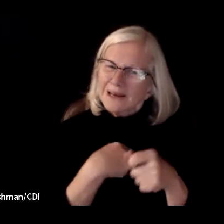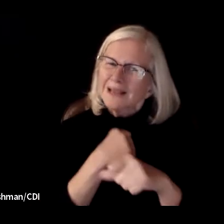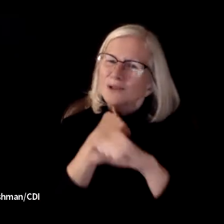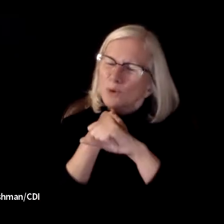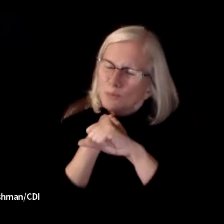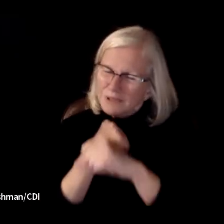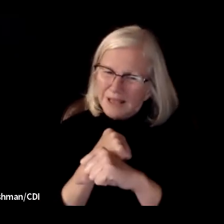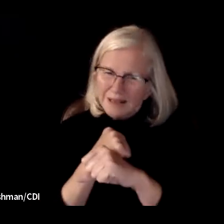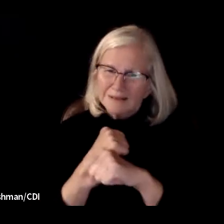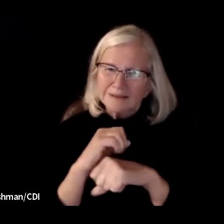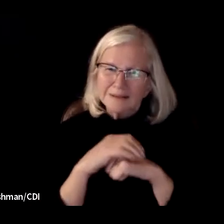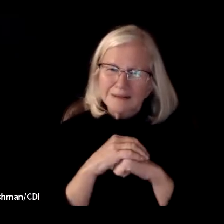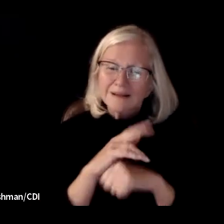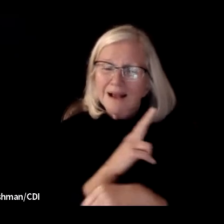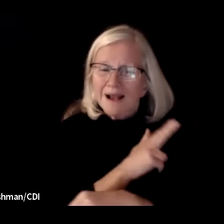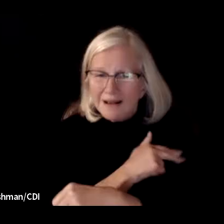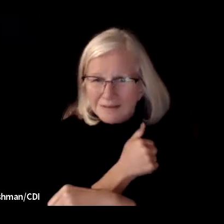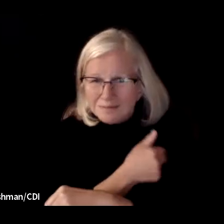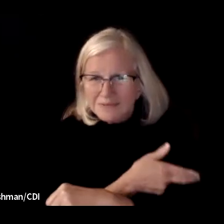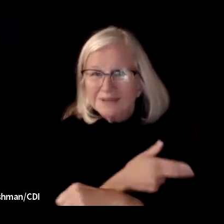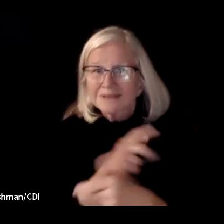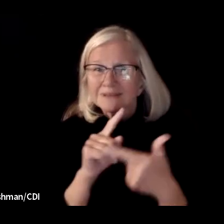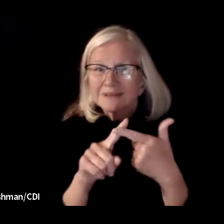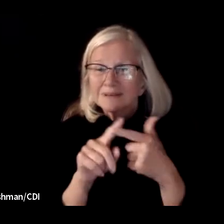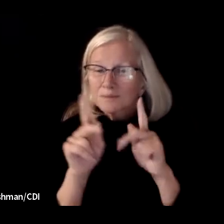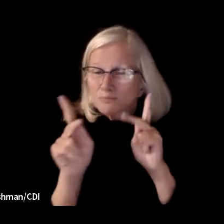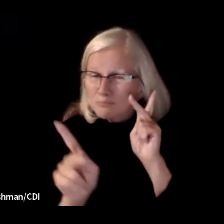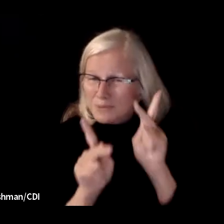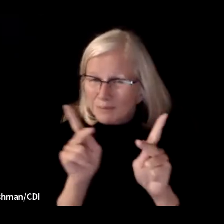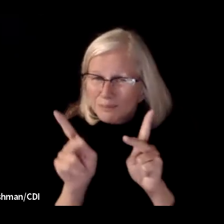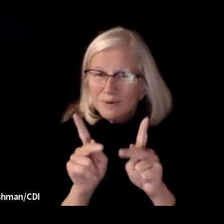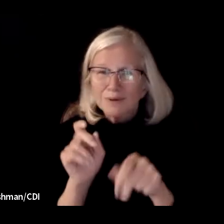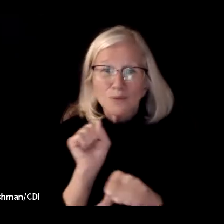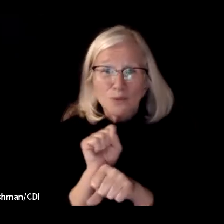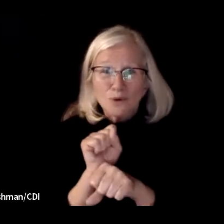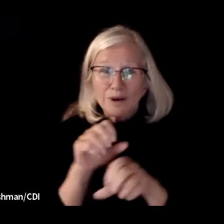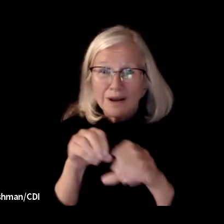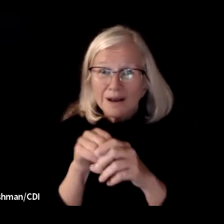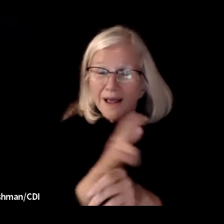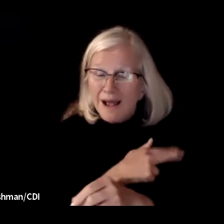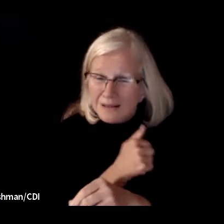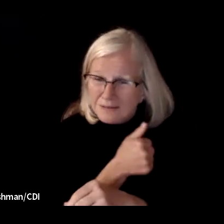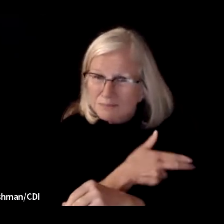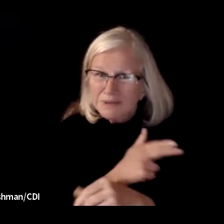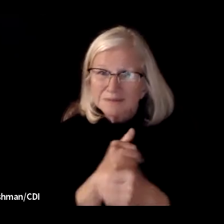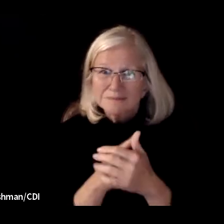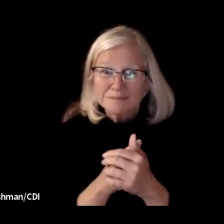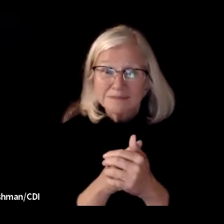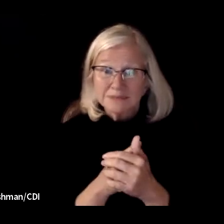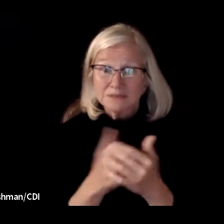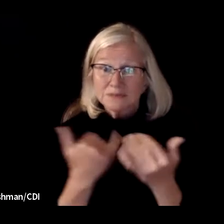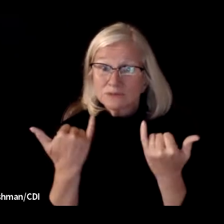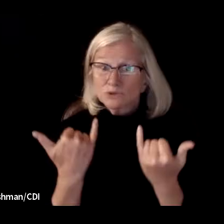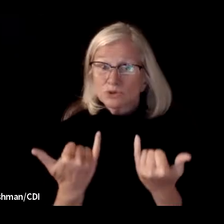for everyone and for all kinds of care. So some of the current volumes